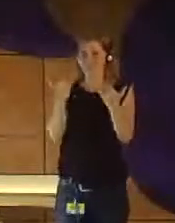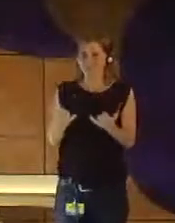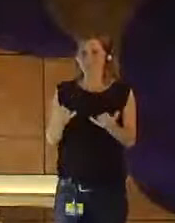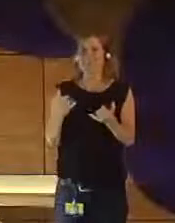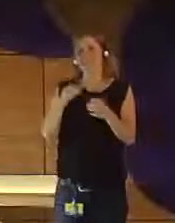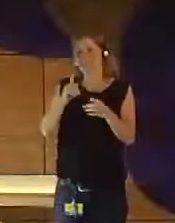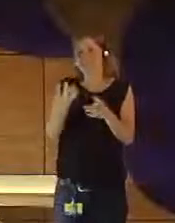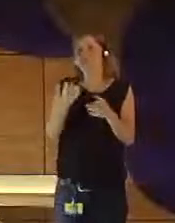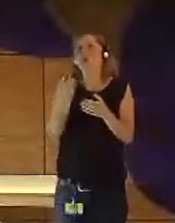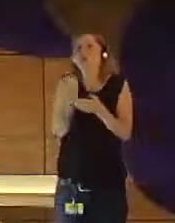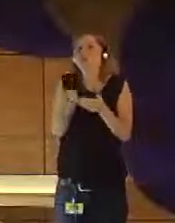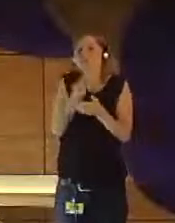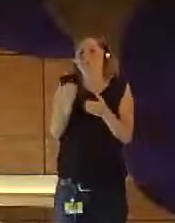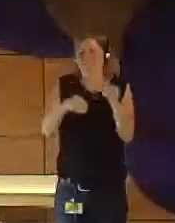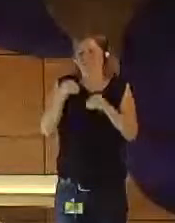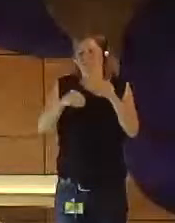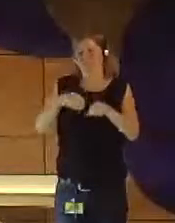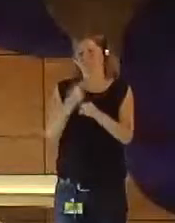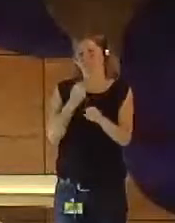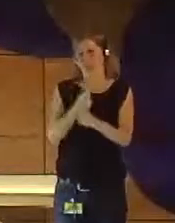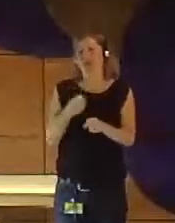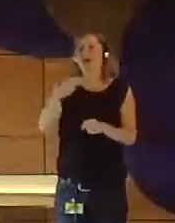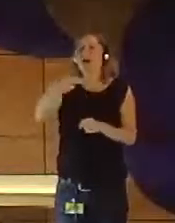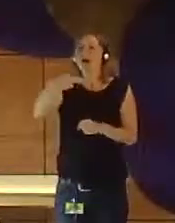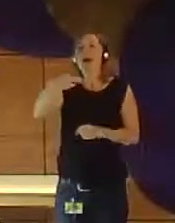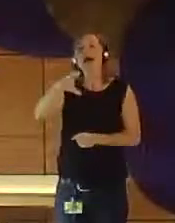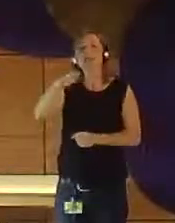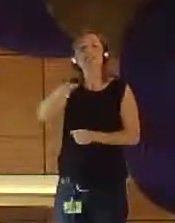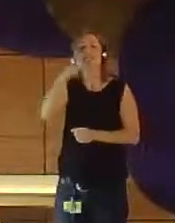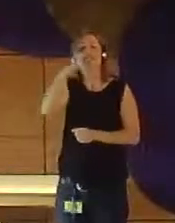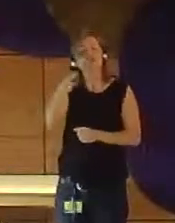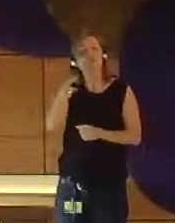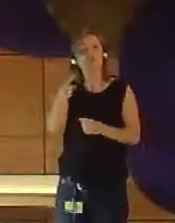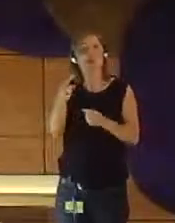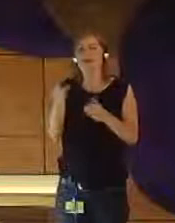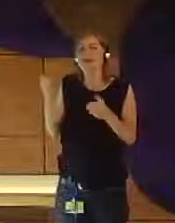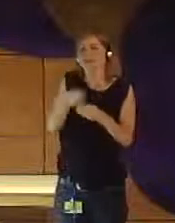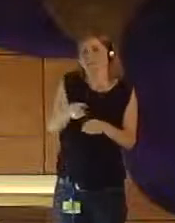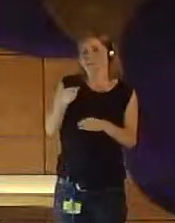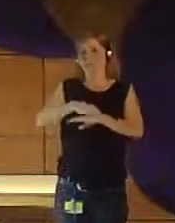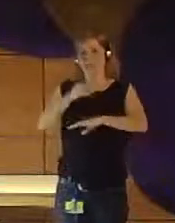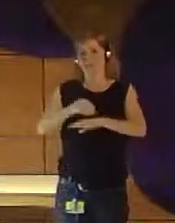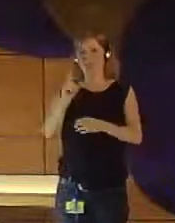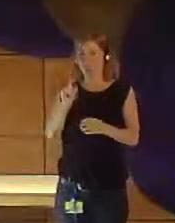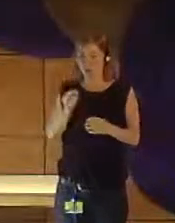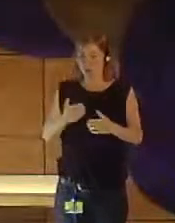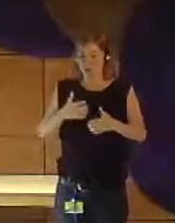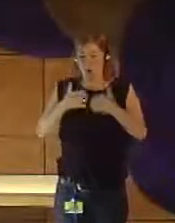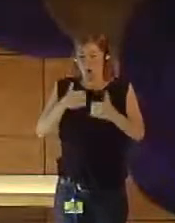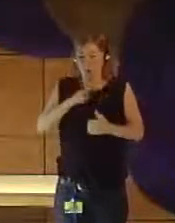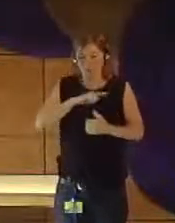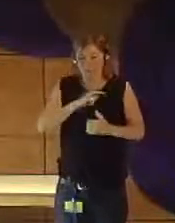so it's a replacement therapy. So it's replacing the hormone that you are not producing yourself. So you would not